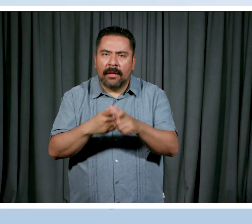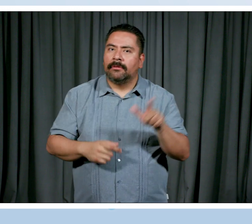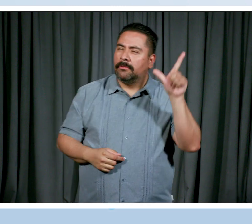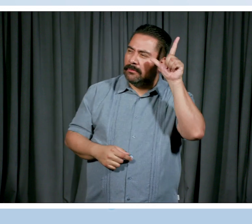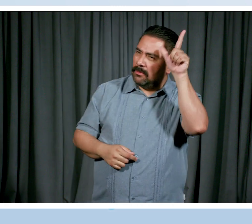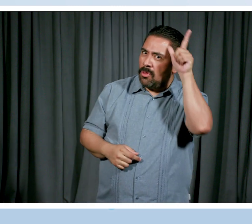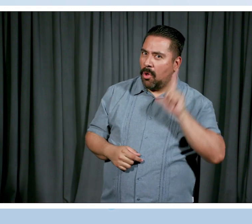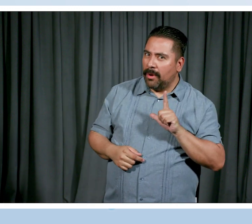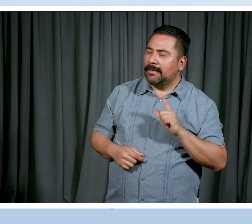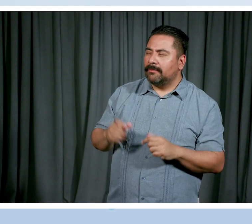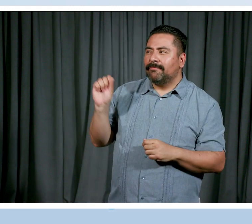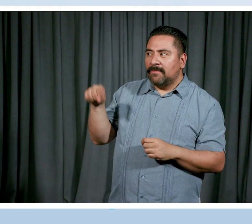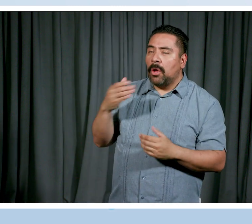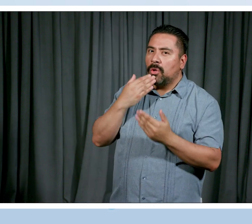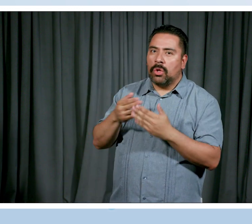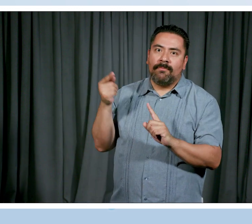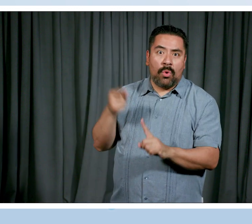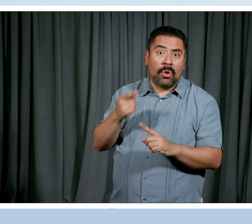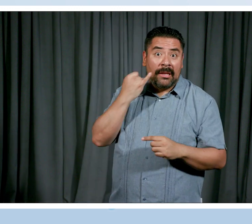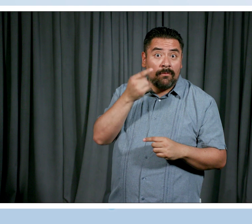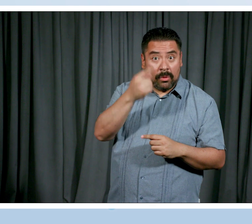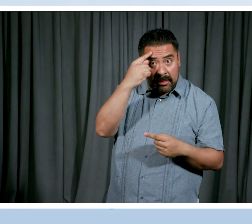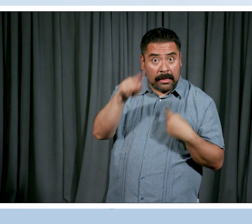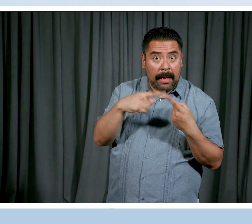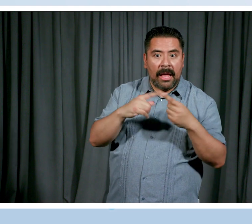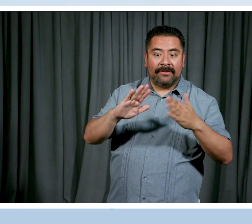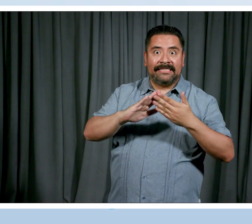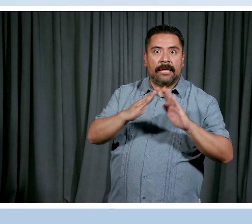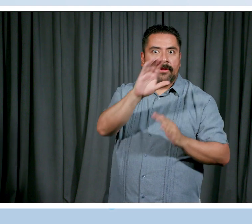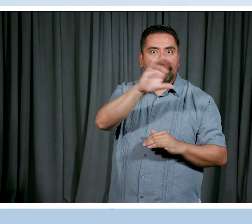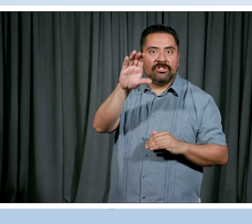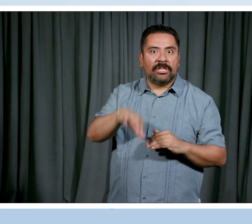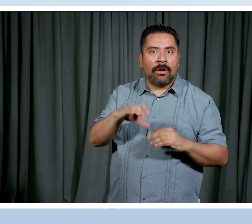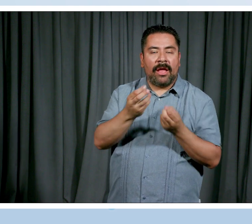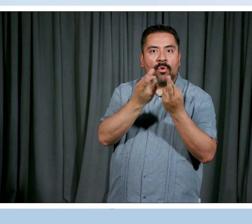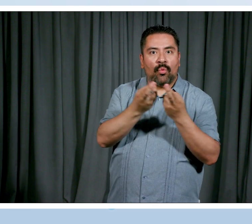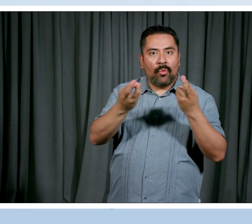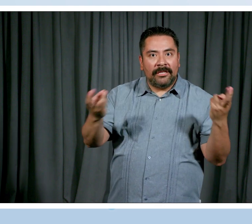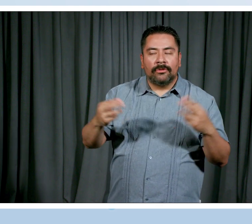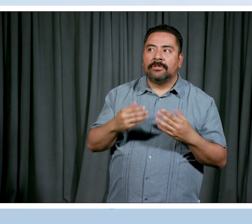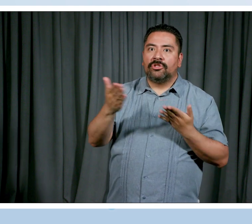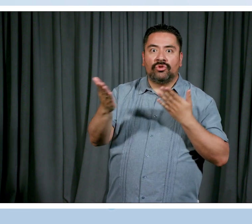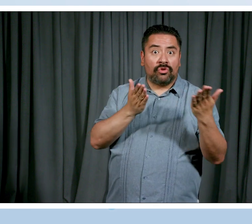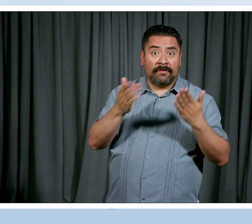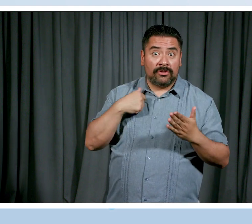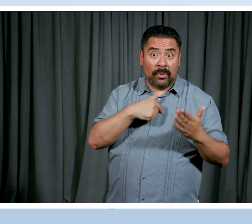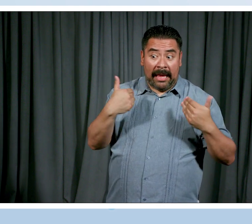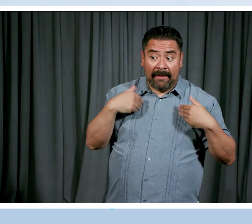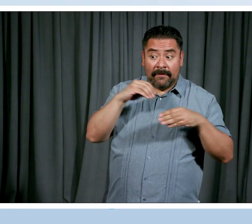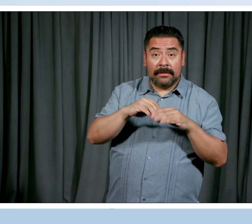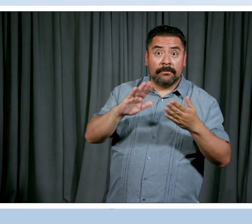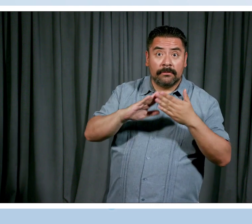Yeah, and I think like to that point, I mean, if you think about the city of Chicago and the resources and services that we have in the city,